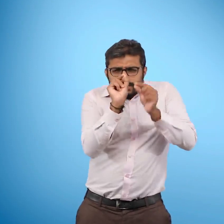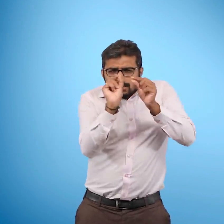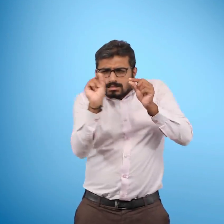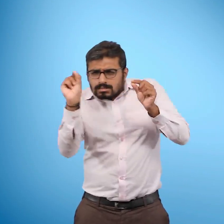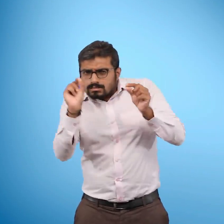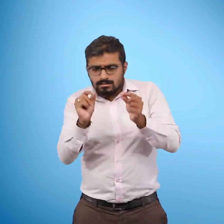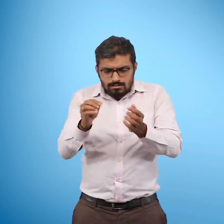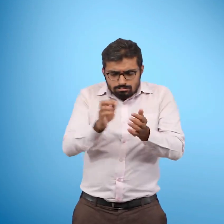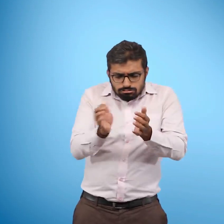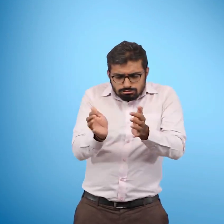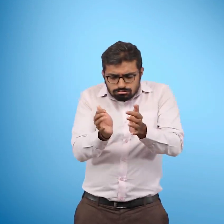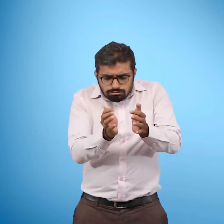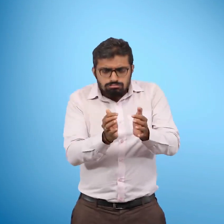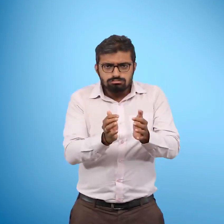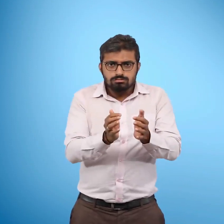that is, imli seeds.